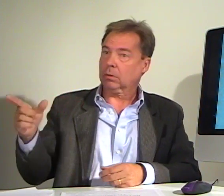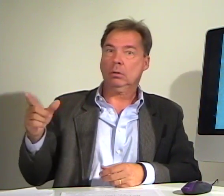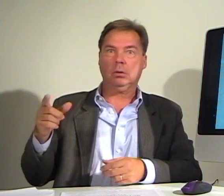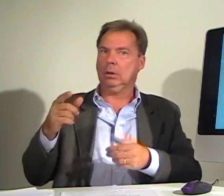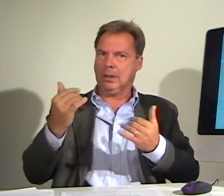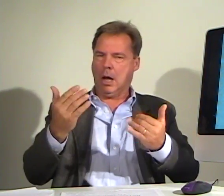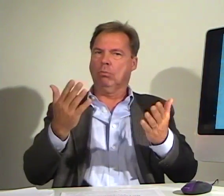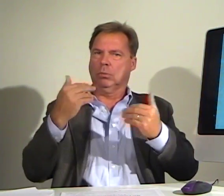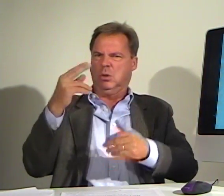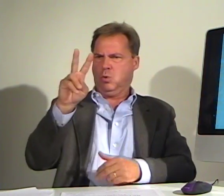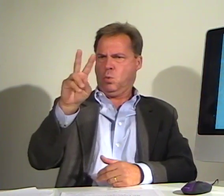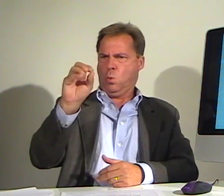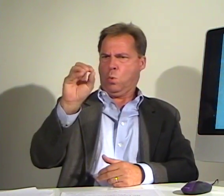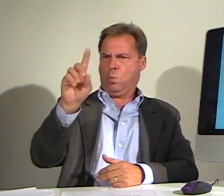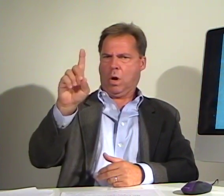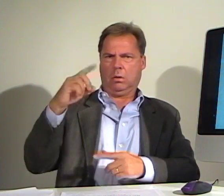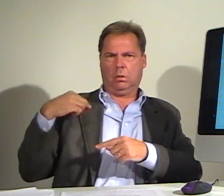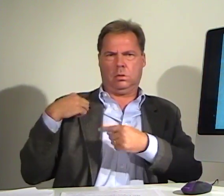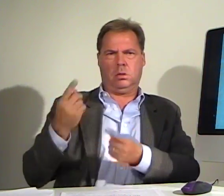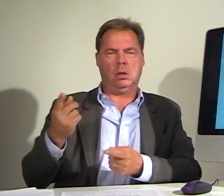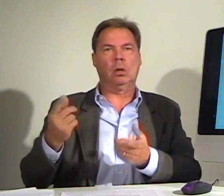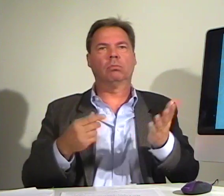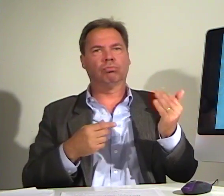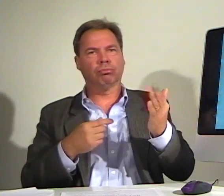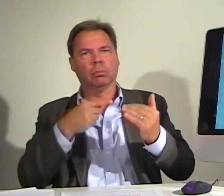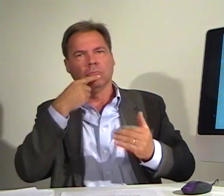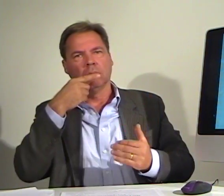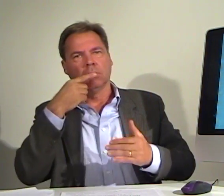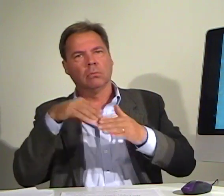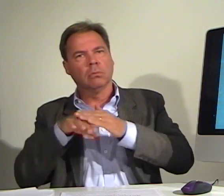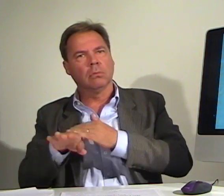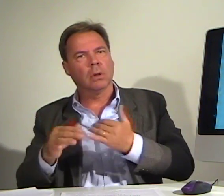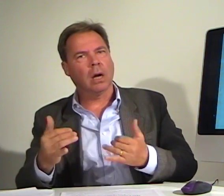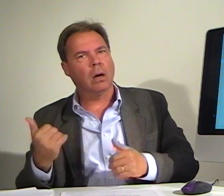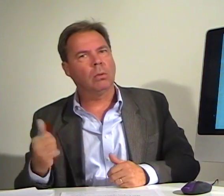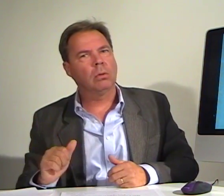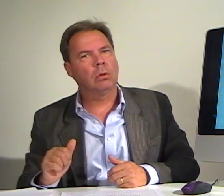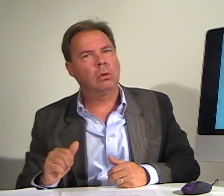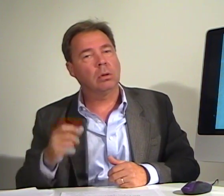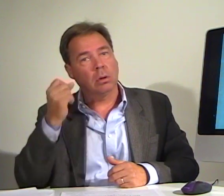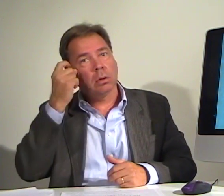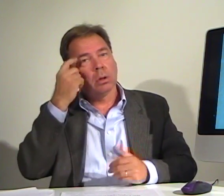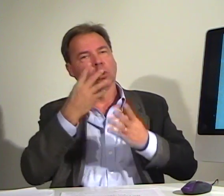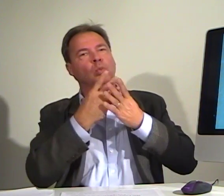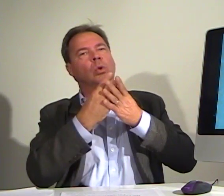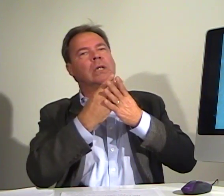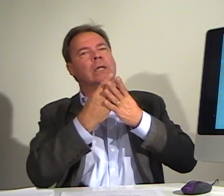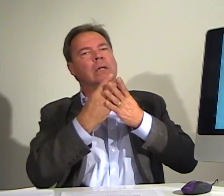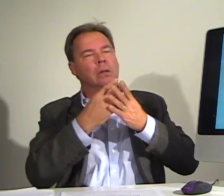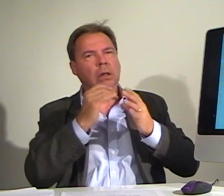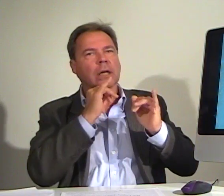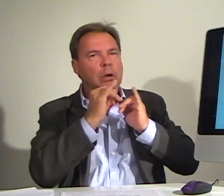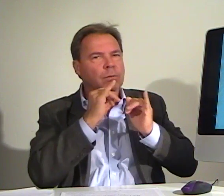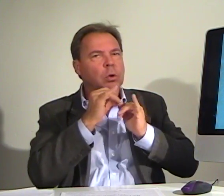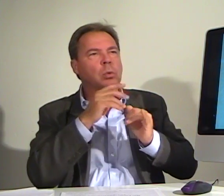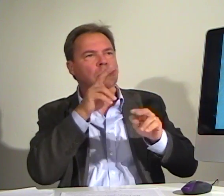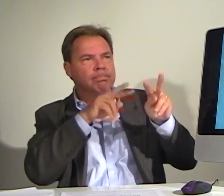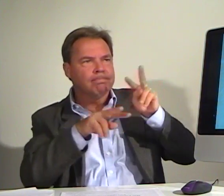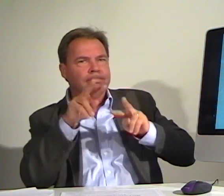college in Washington, D.C., but now back in 2001, they started admitting hearing students into the university using a